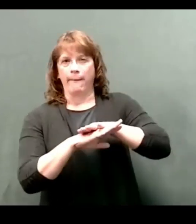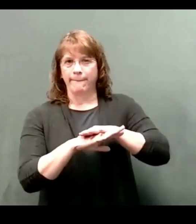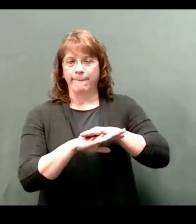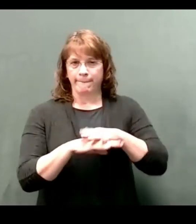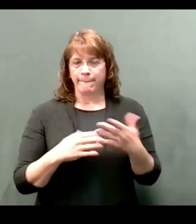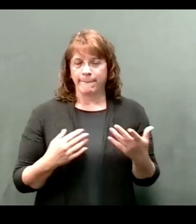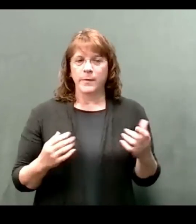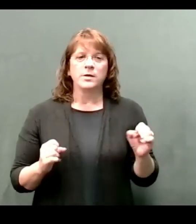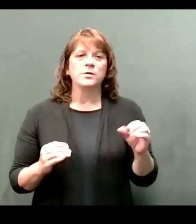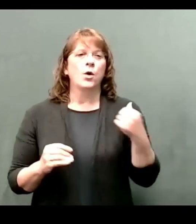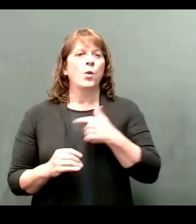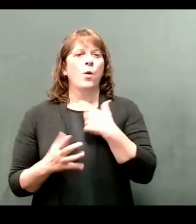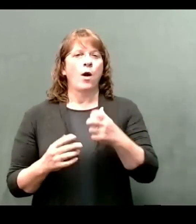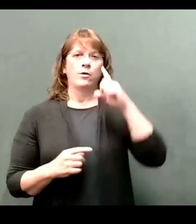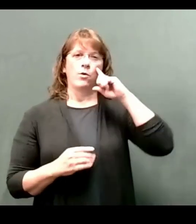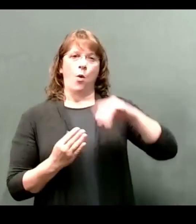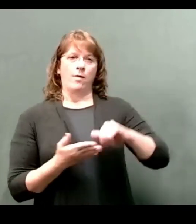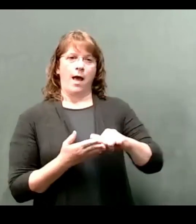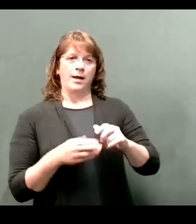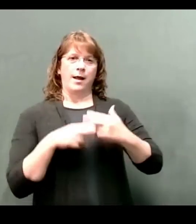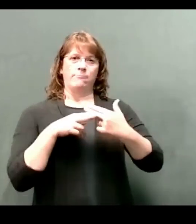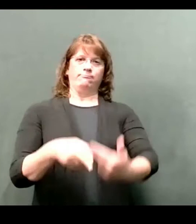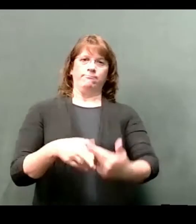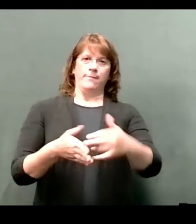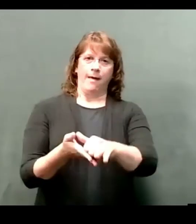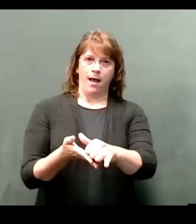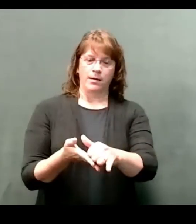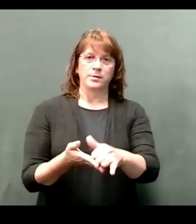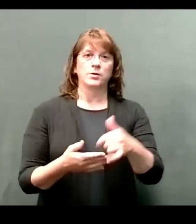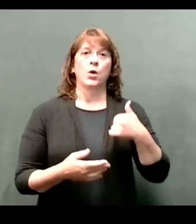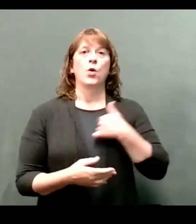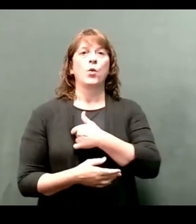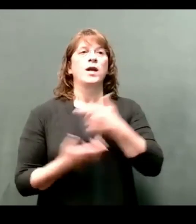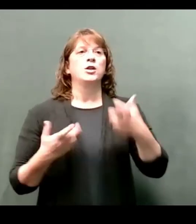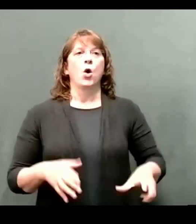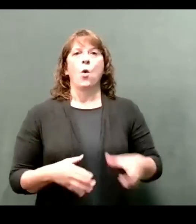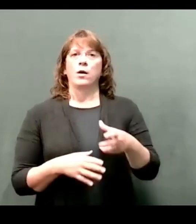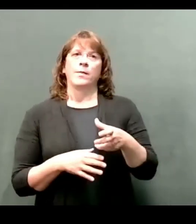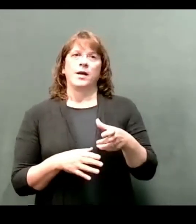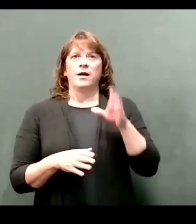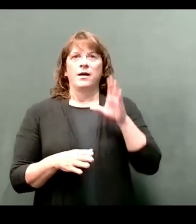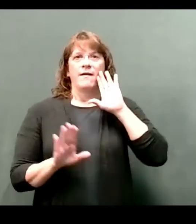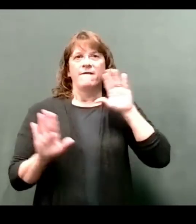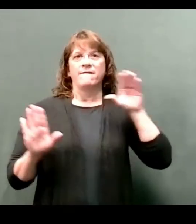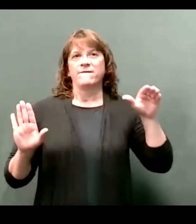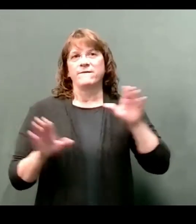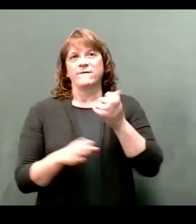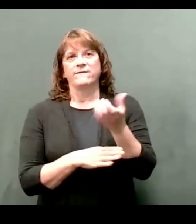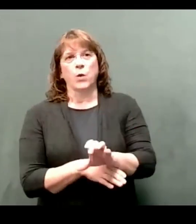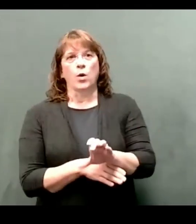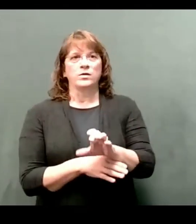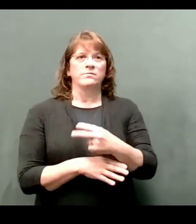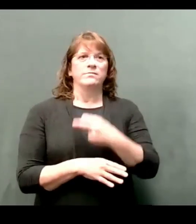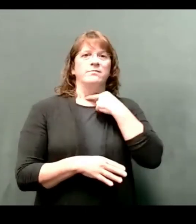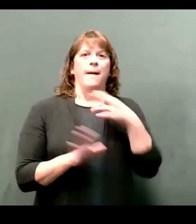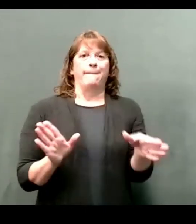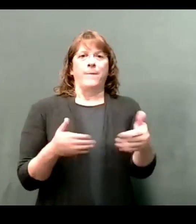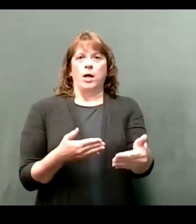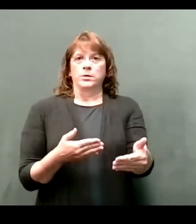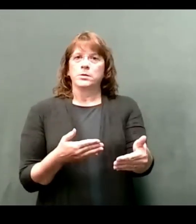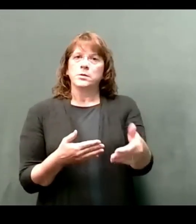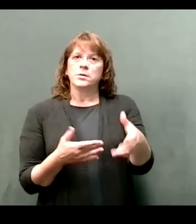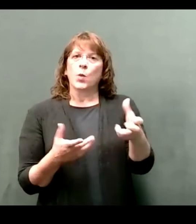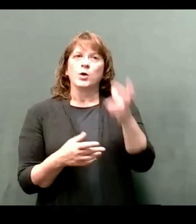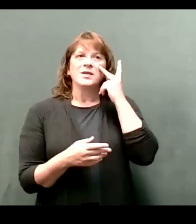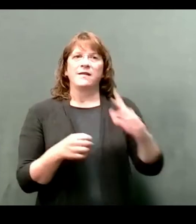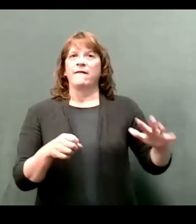we wanted to be cognizant of that and name that. That way we're not putting ourselves in boxes where we're not able to see the full scope of the impact that our efforts